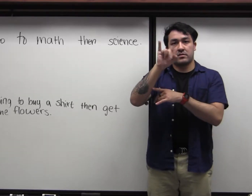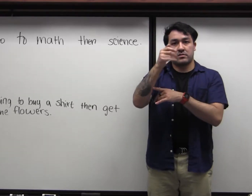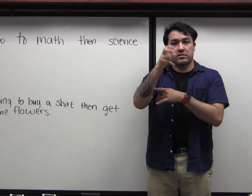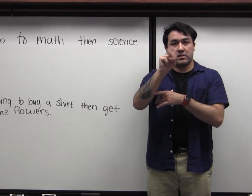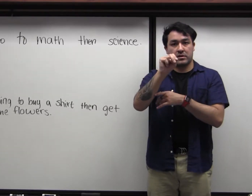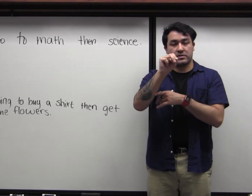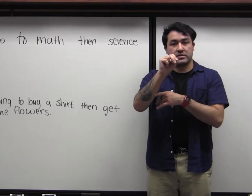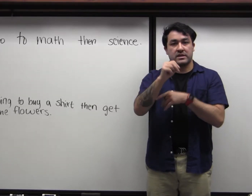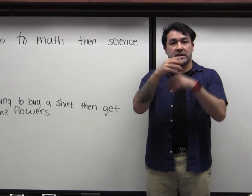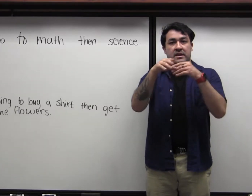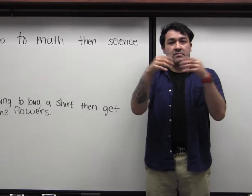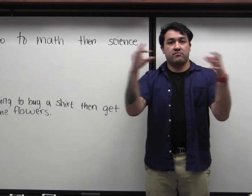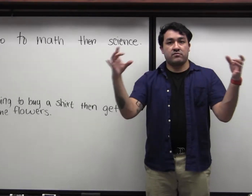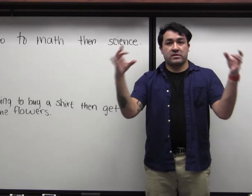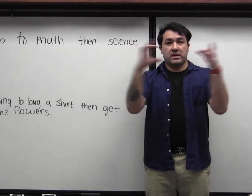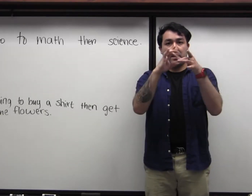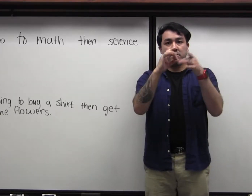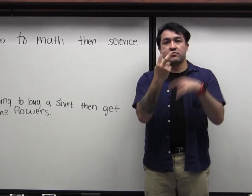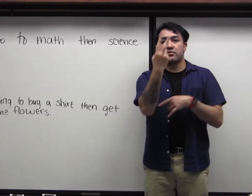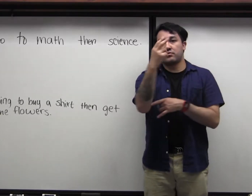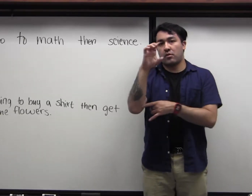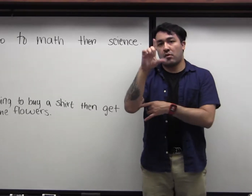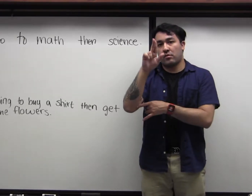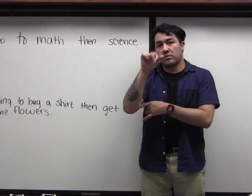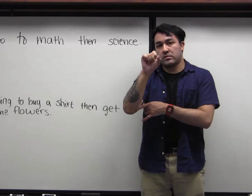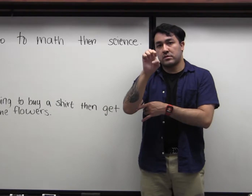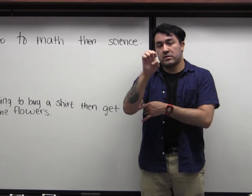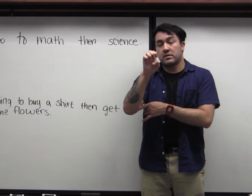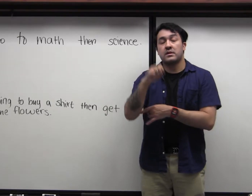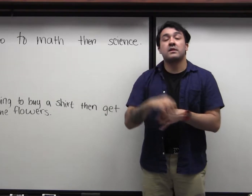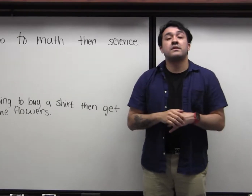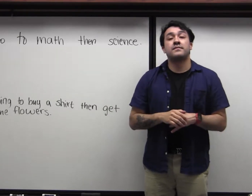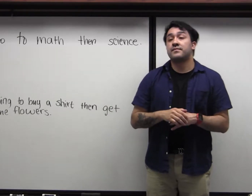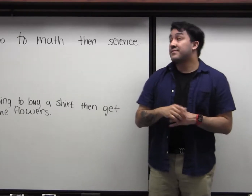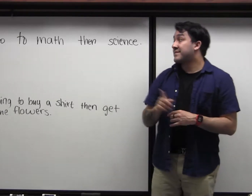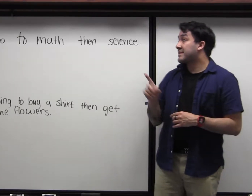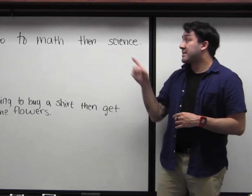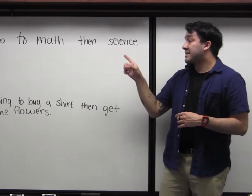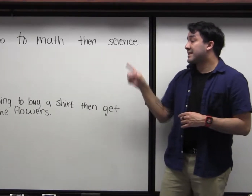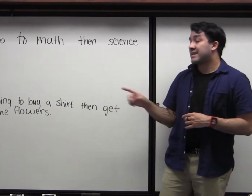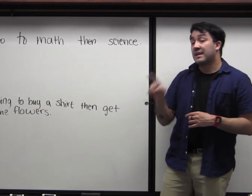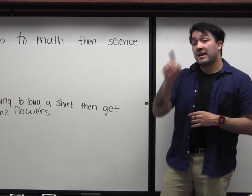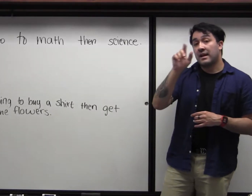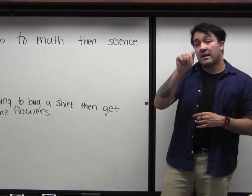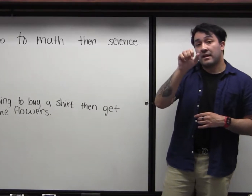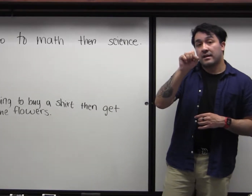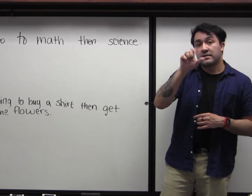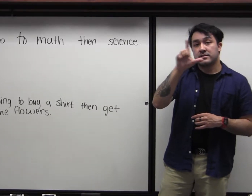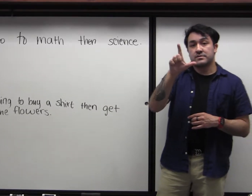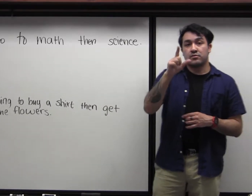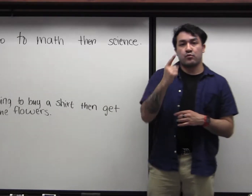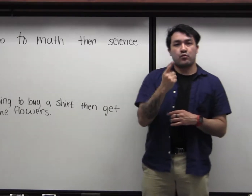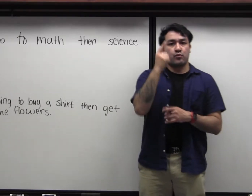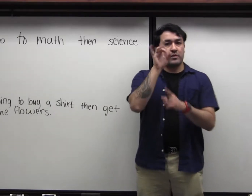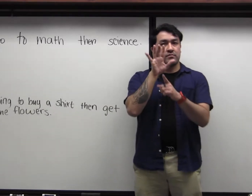of conjunctions. It connects two clauses. Oh, well, it can, not always, it can.